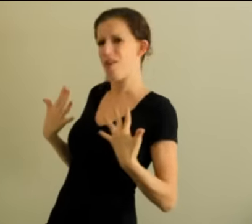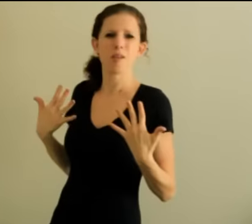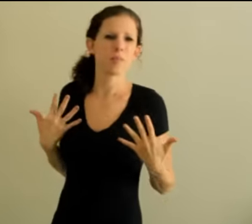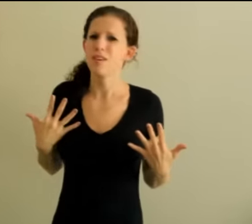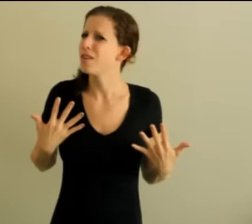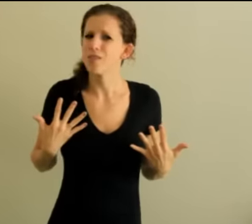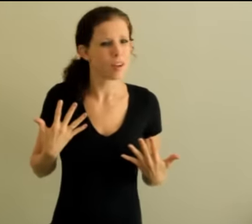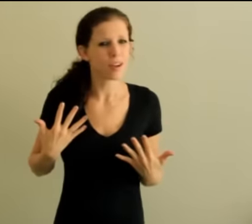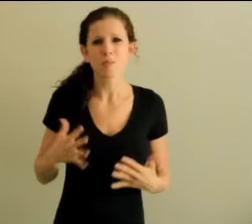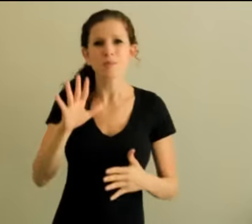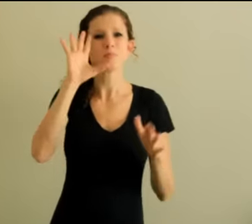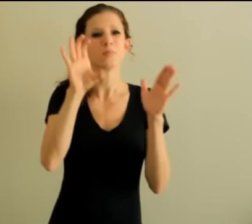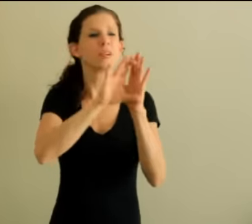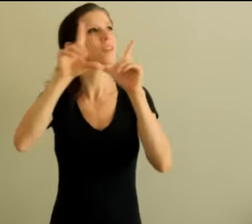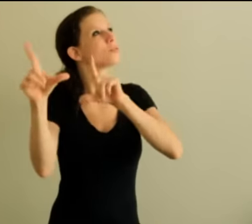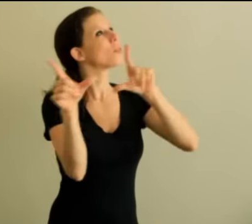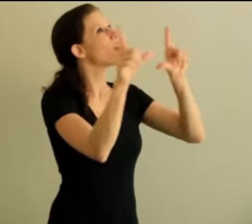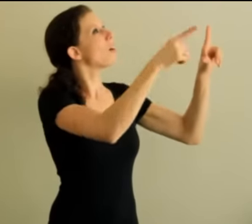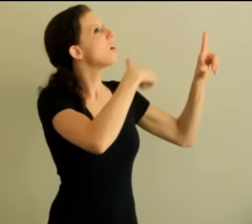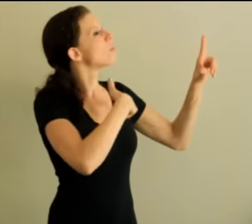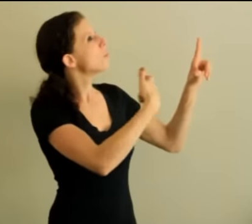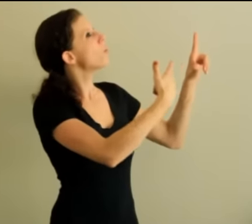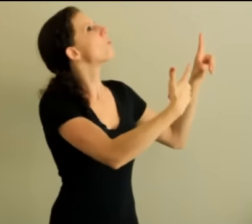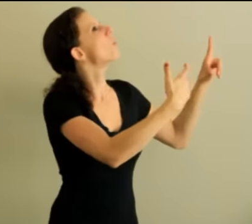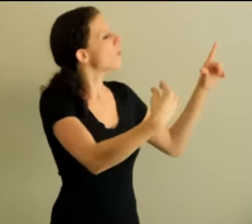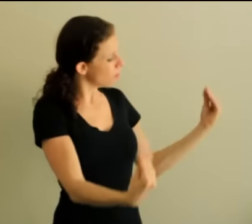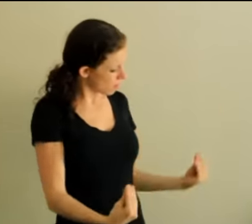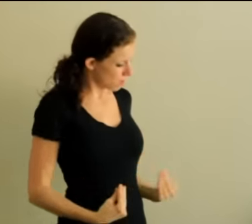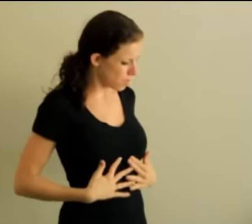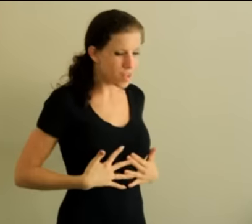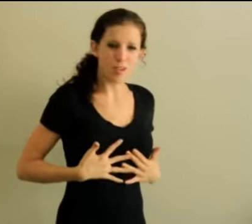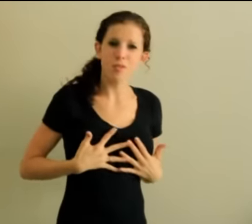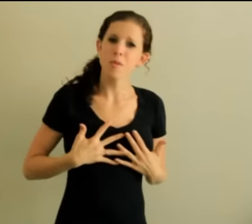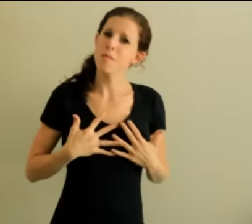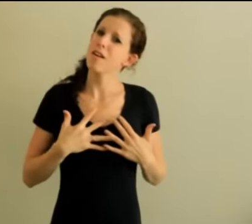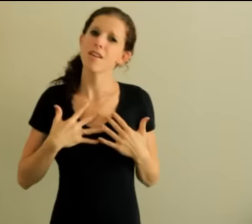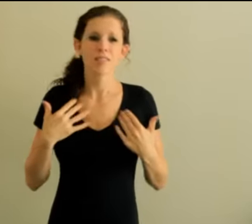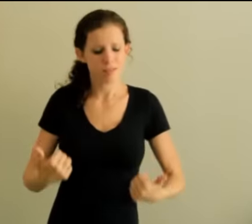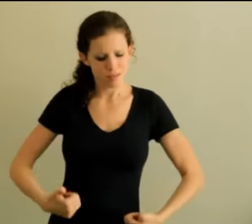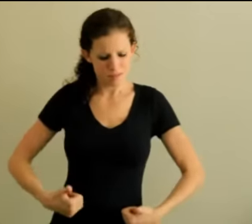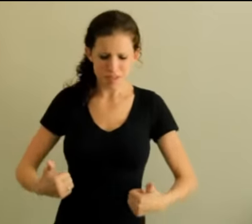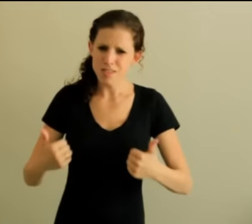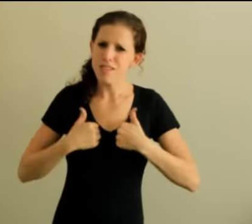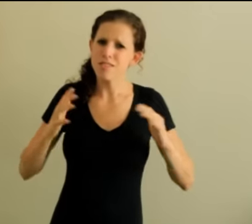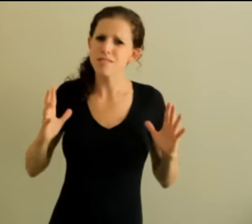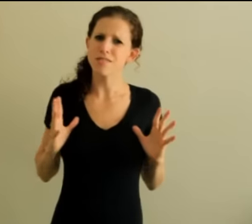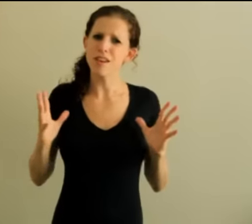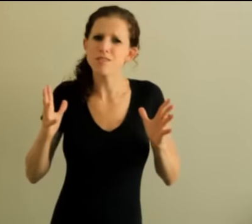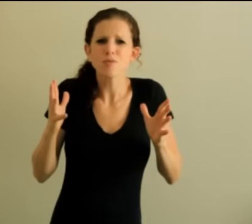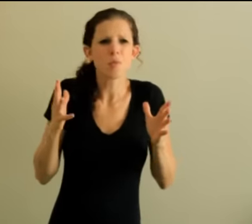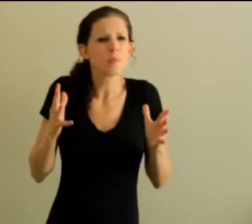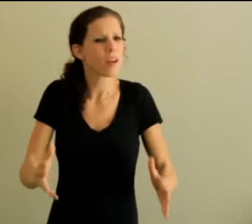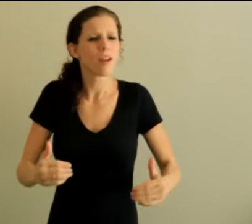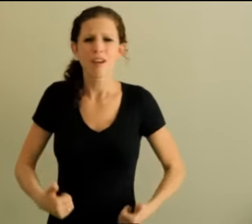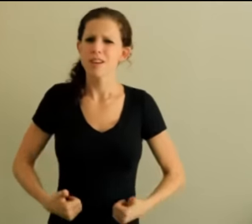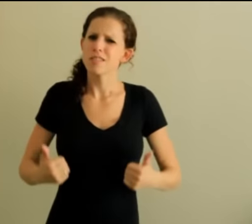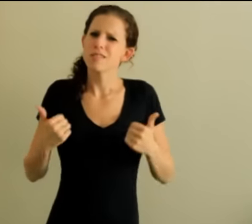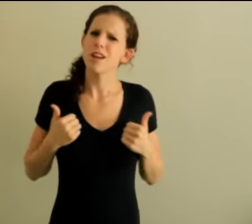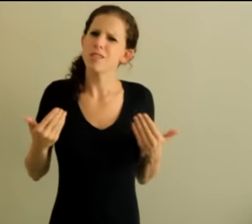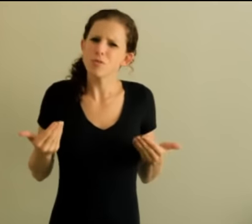it'd all be great But your picture on my wall, it reminds me that it's not so bad, it's